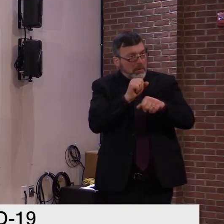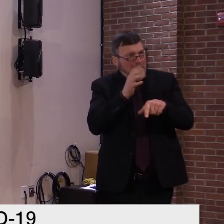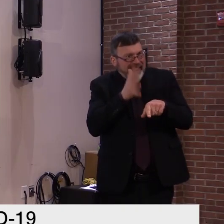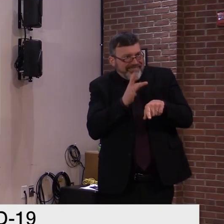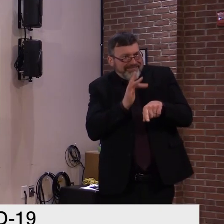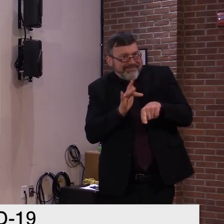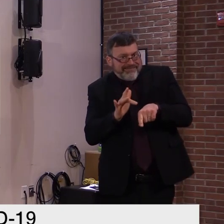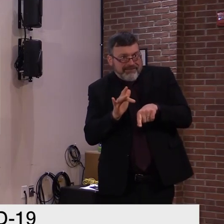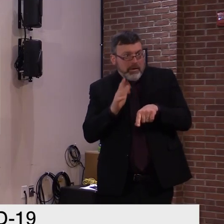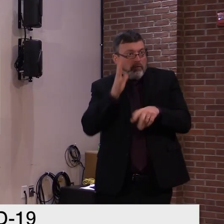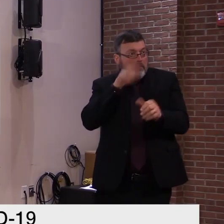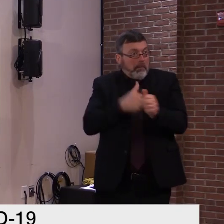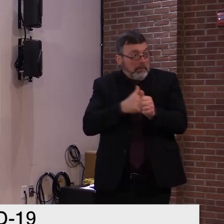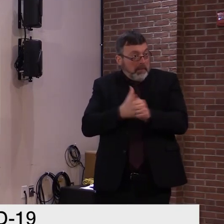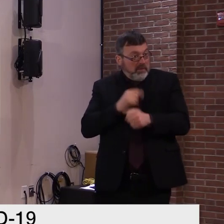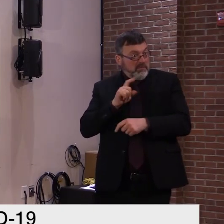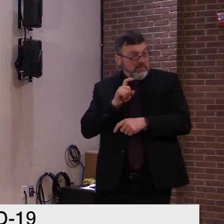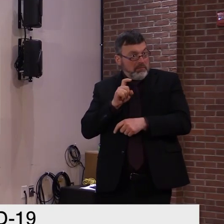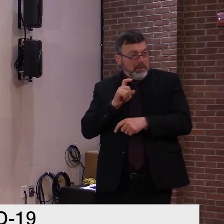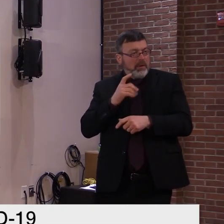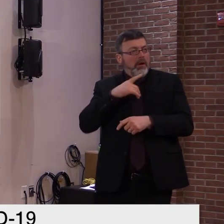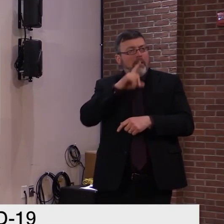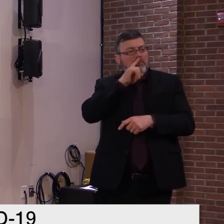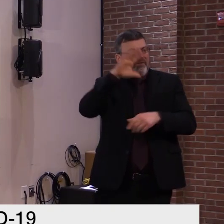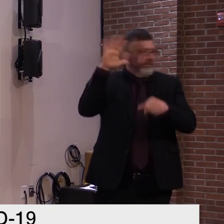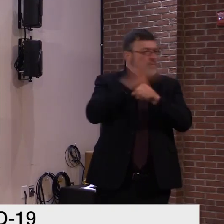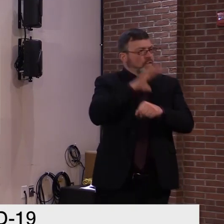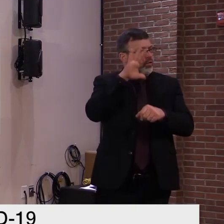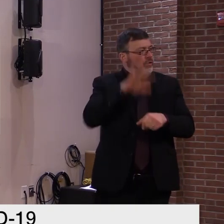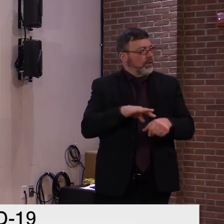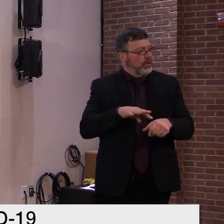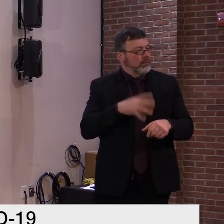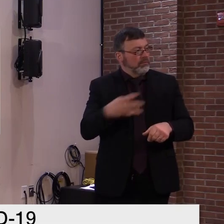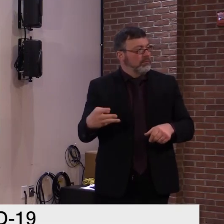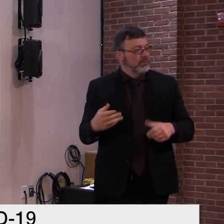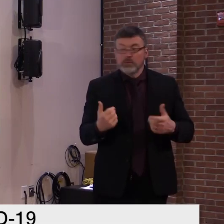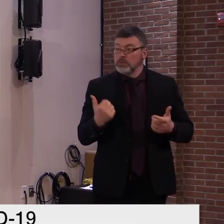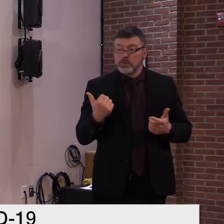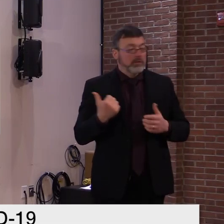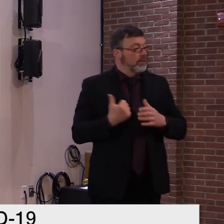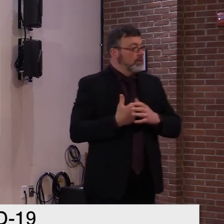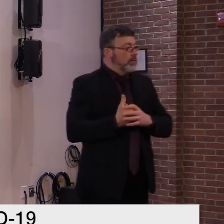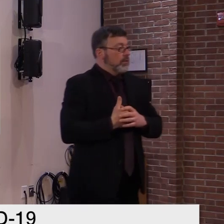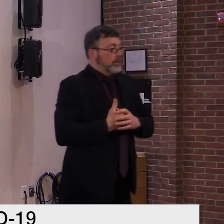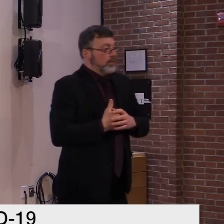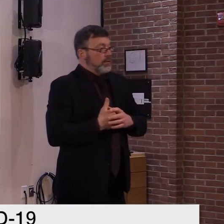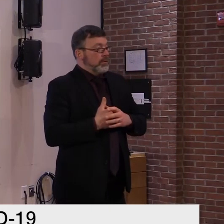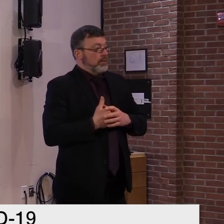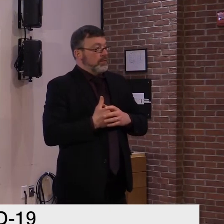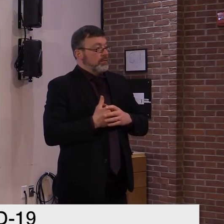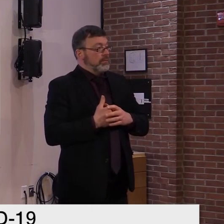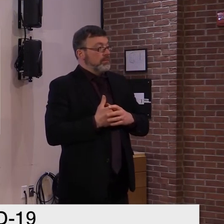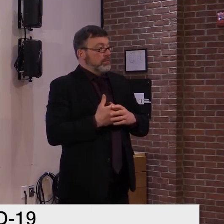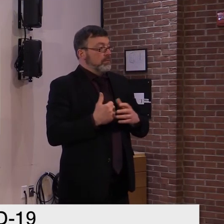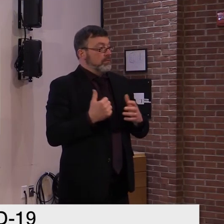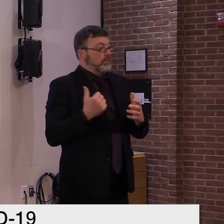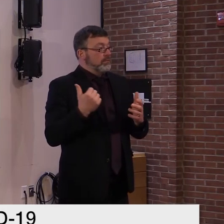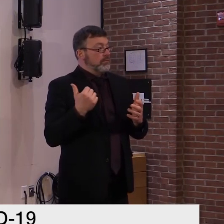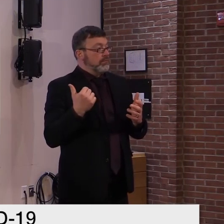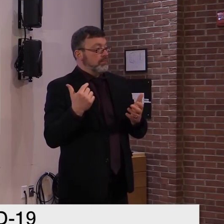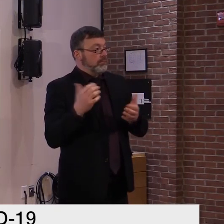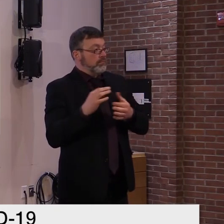that there's no spoilage along the way. That's why we have this sort of a backup plan to the backup plan